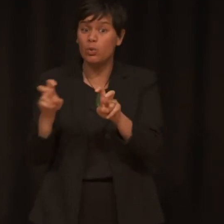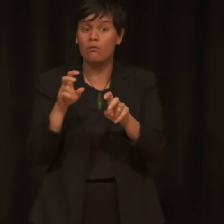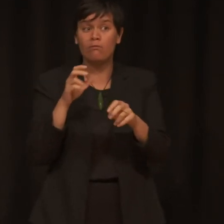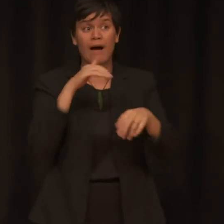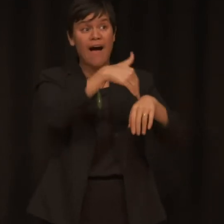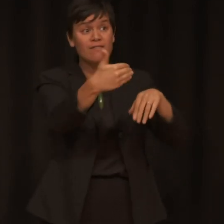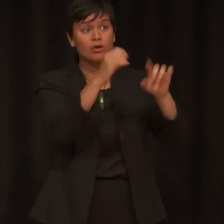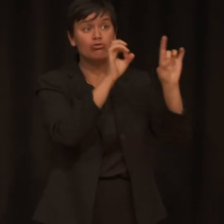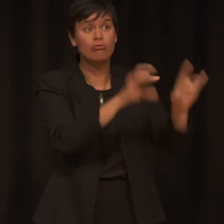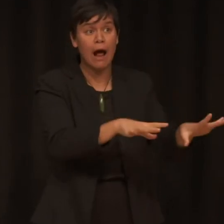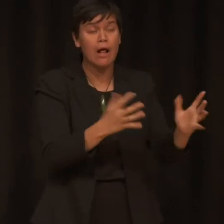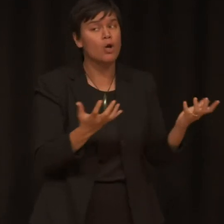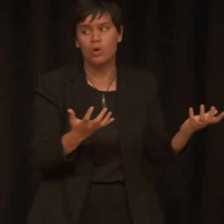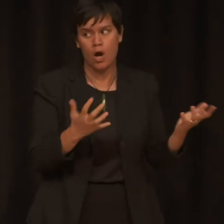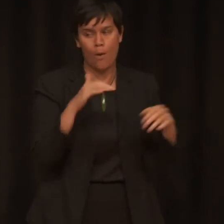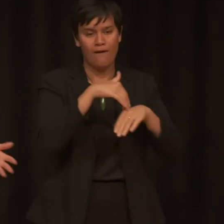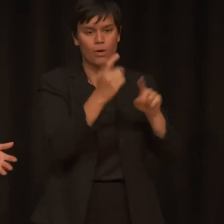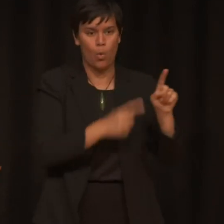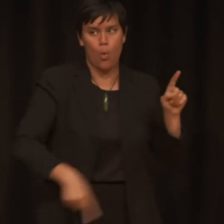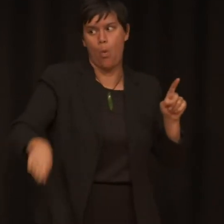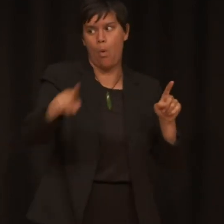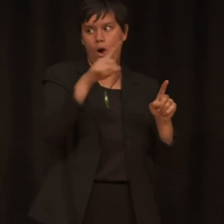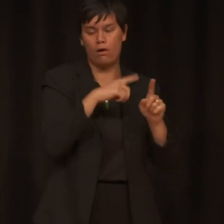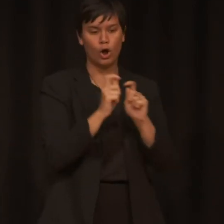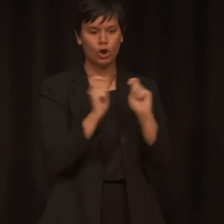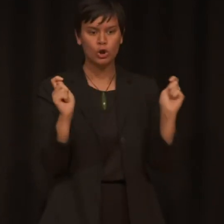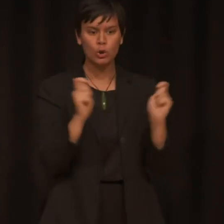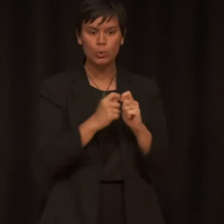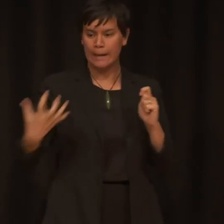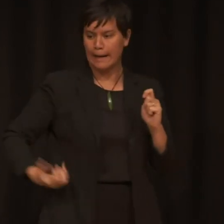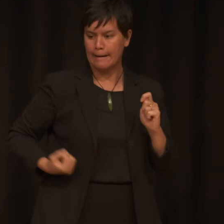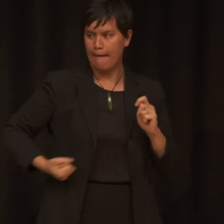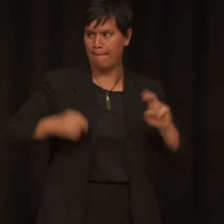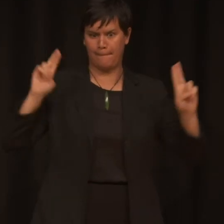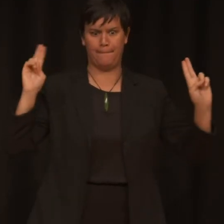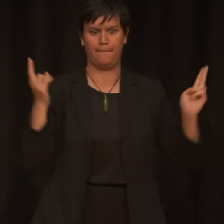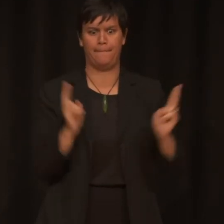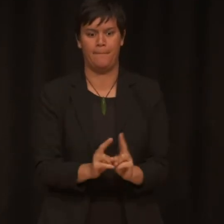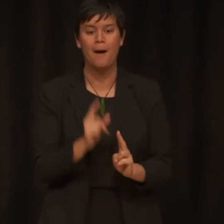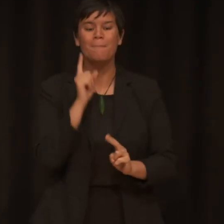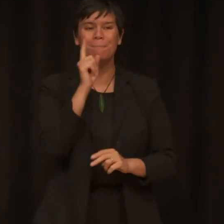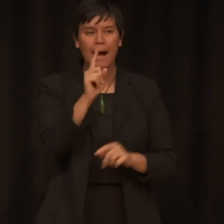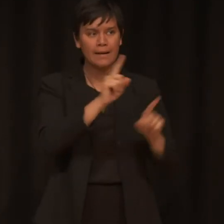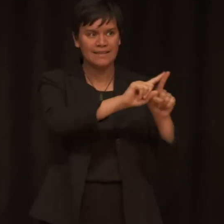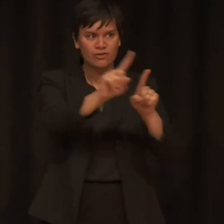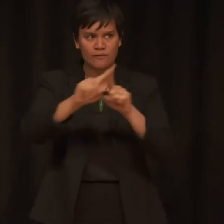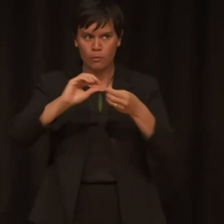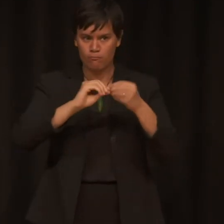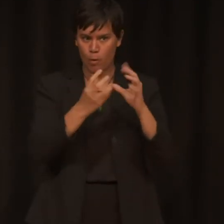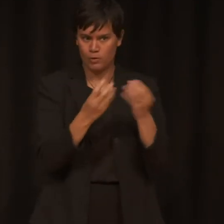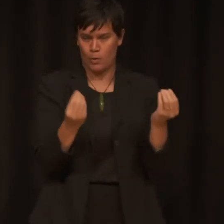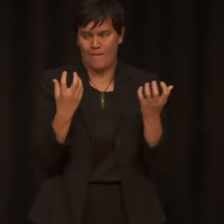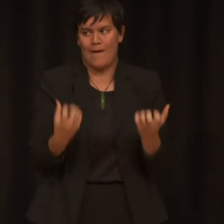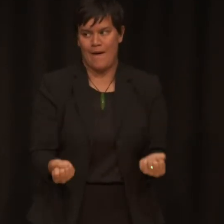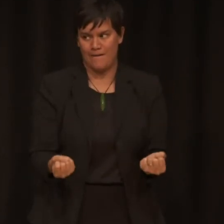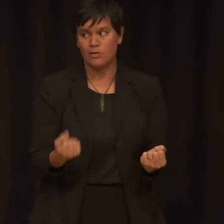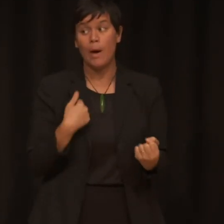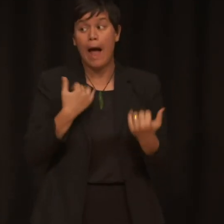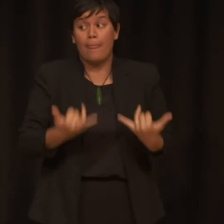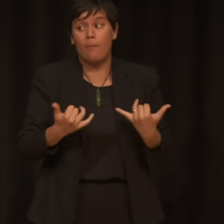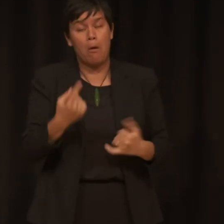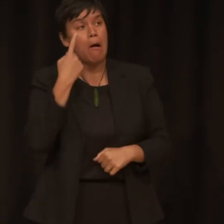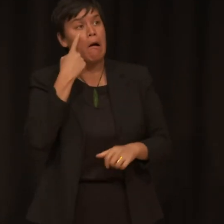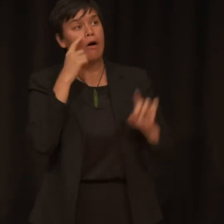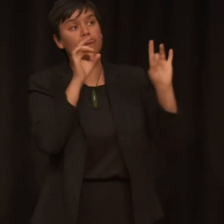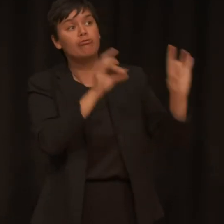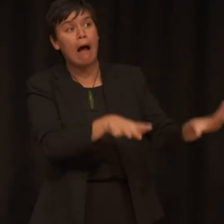we're finding different solutions. We are, of course, watching with interest what's happening in Australia, but at the moment, we're taking